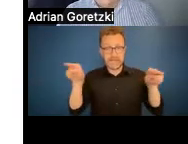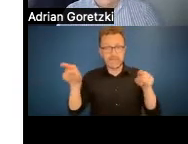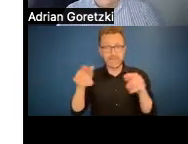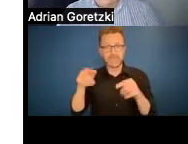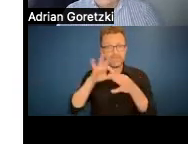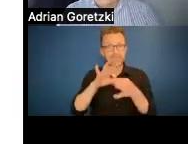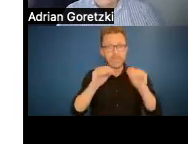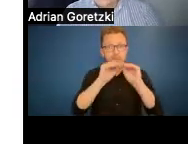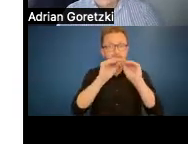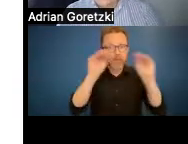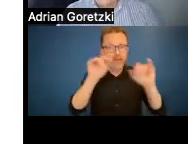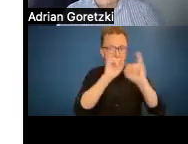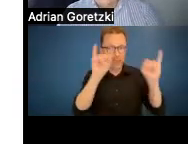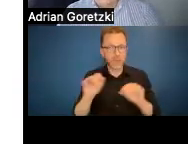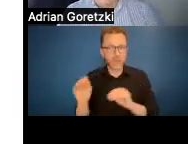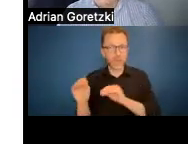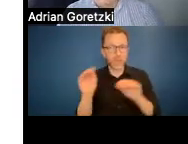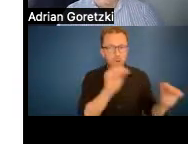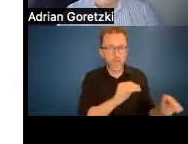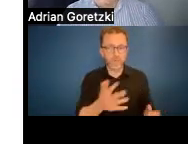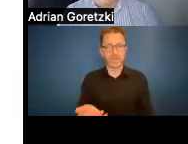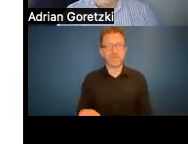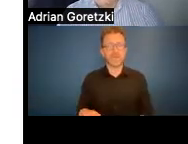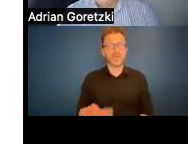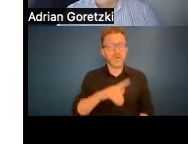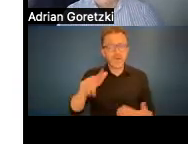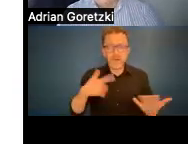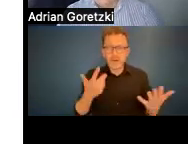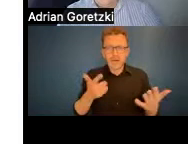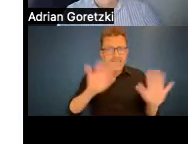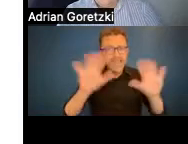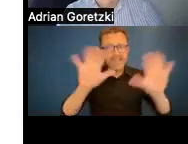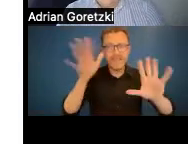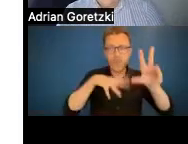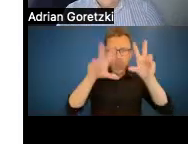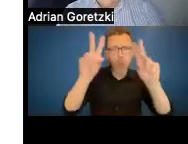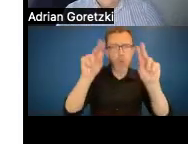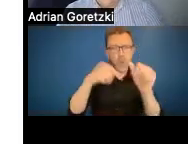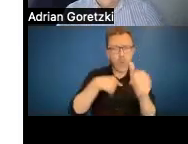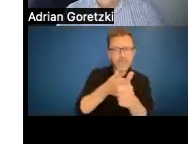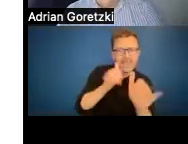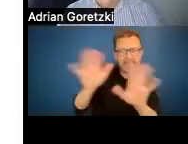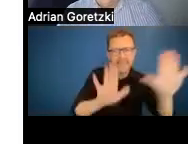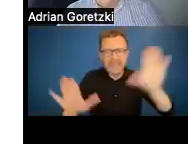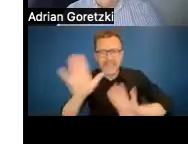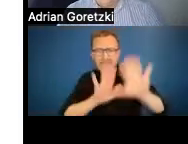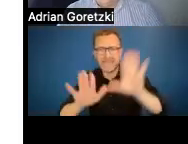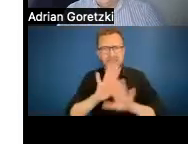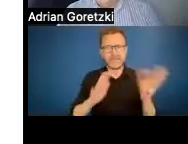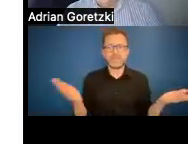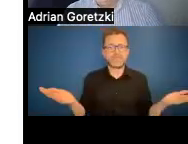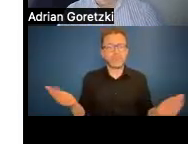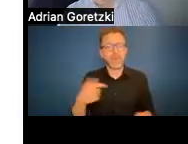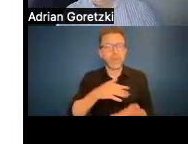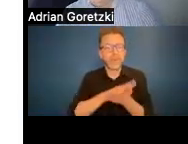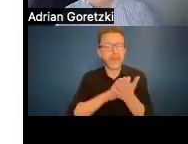disabled, physically disabled, sometimes very severely. And we placed them